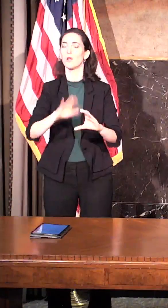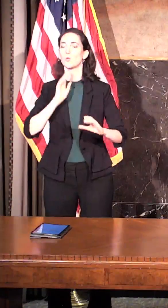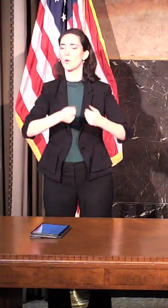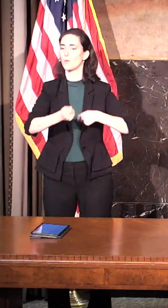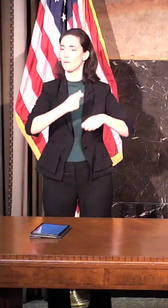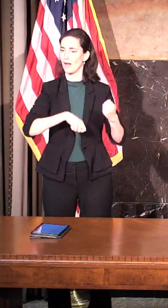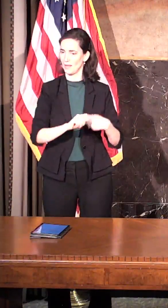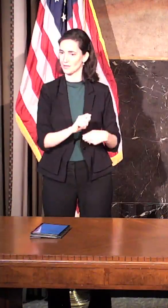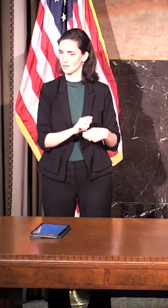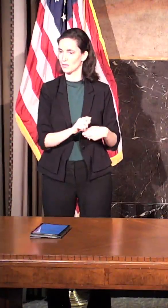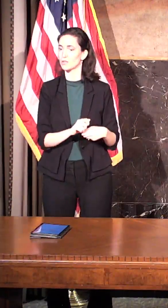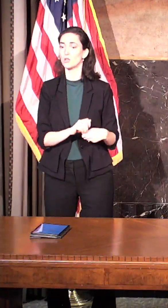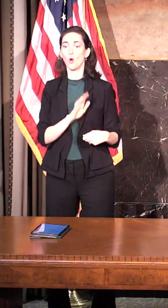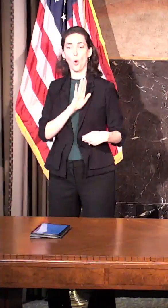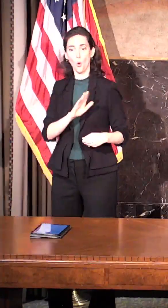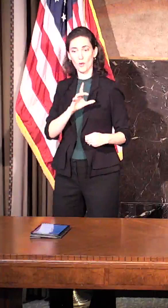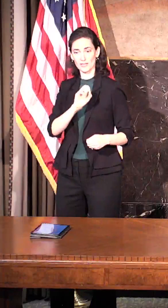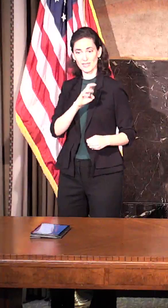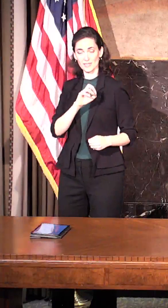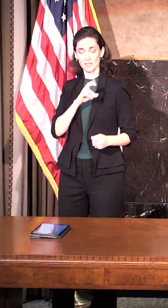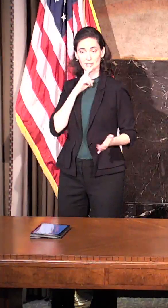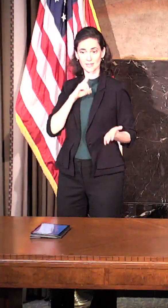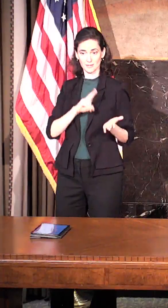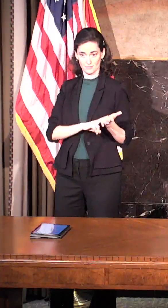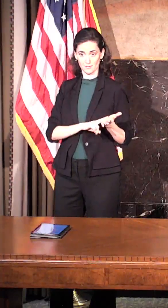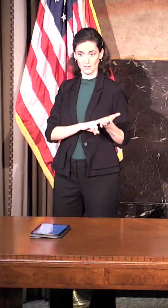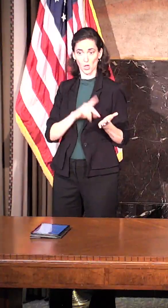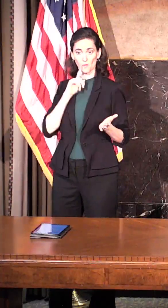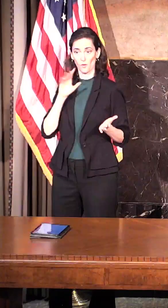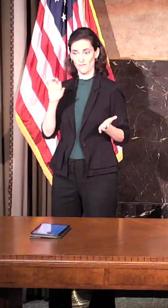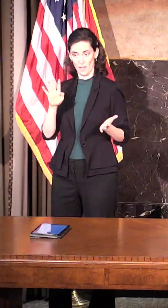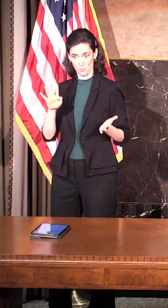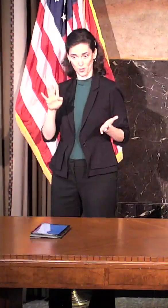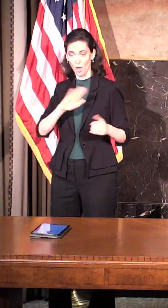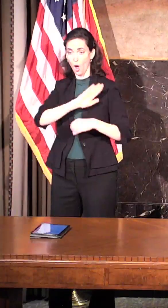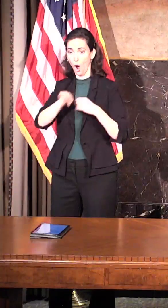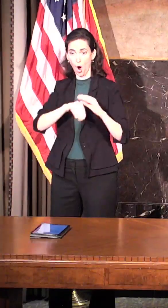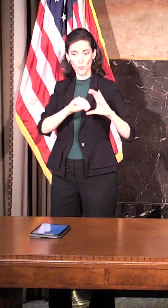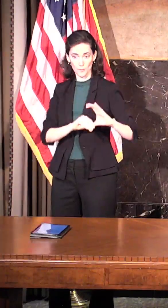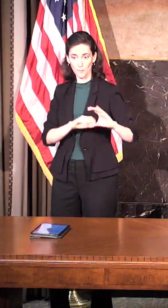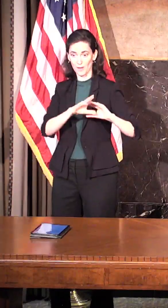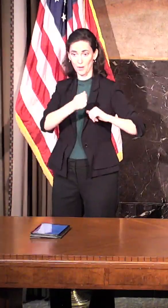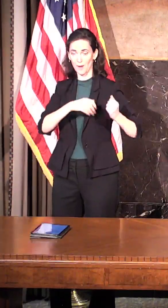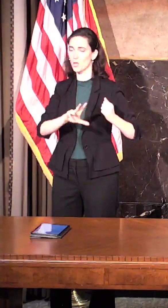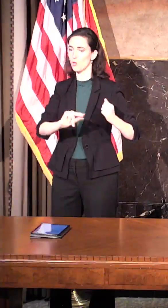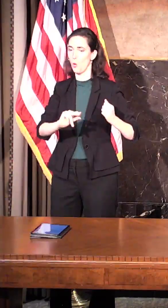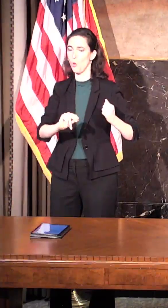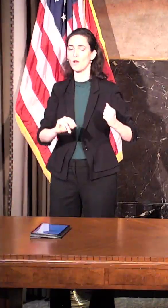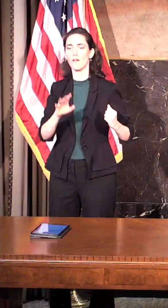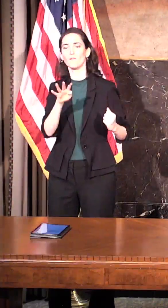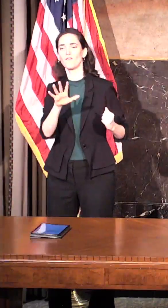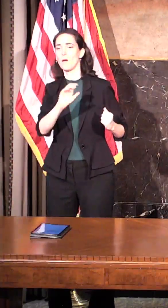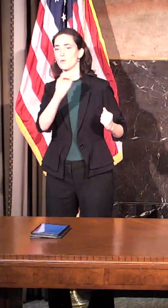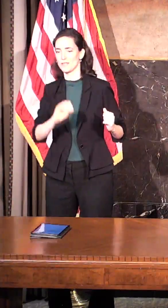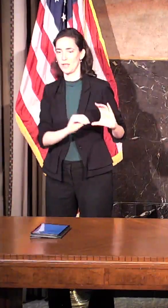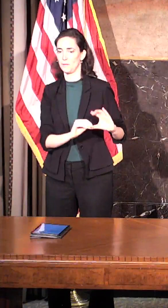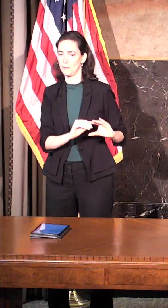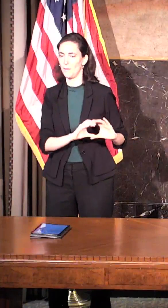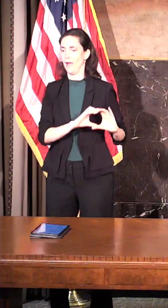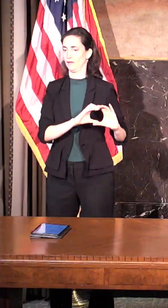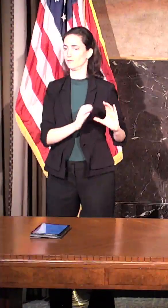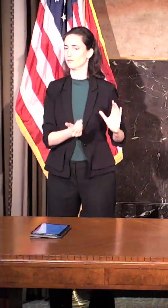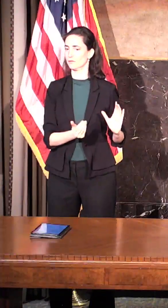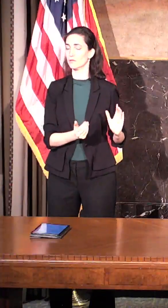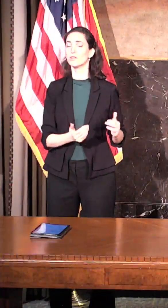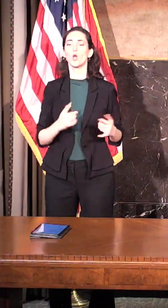of 45% of February SNAP benefits as a result of the power outages. Benefits will be available